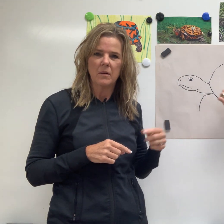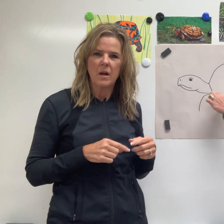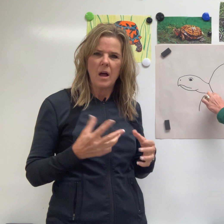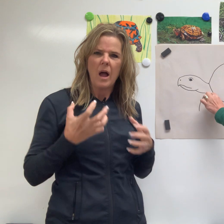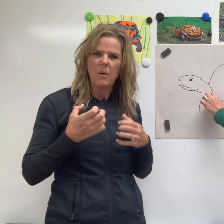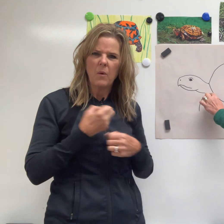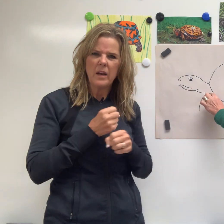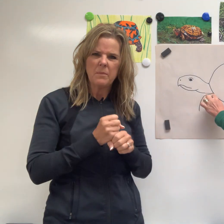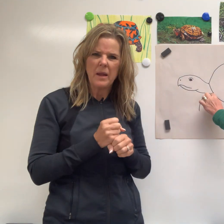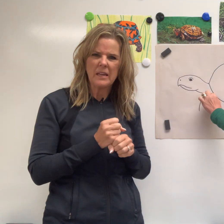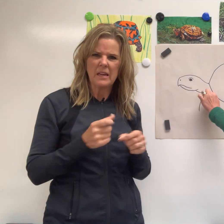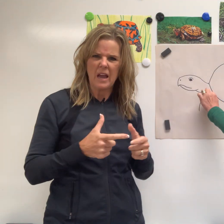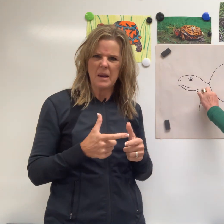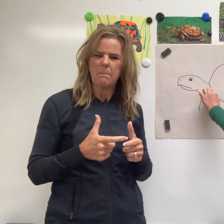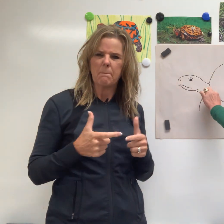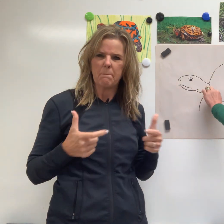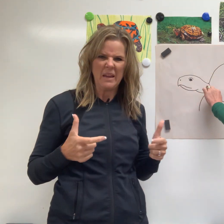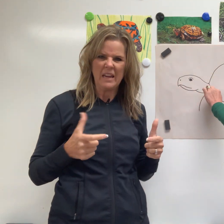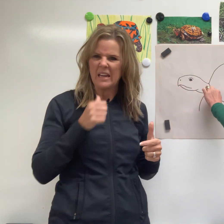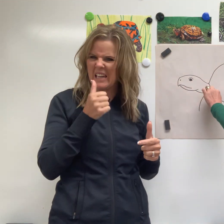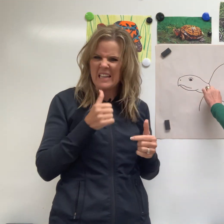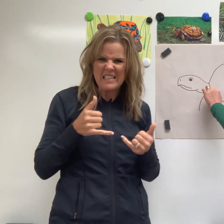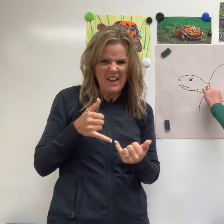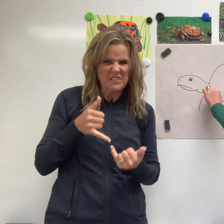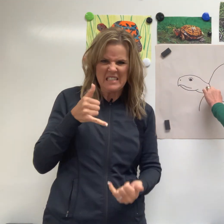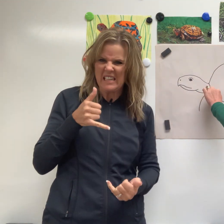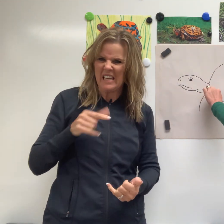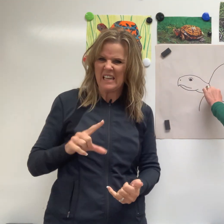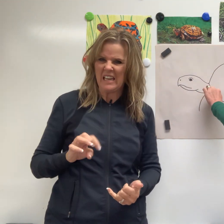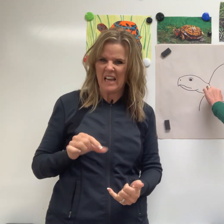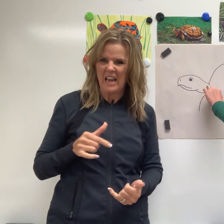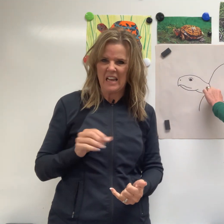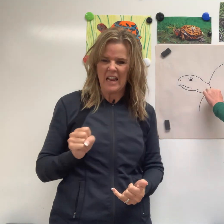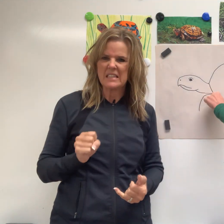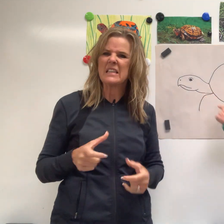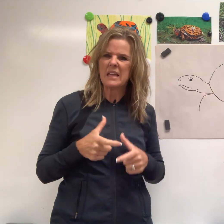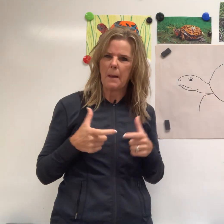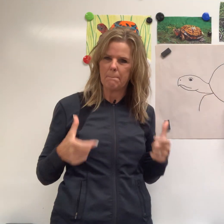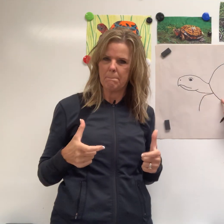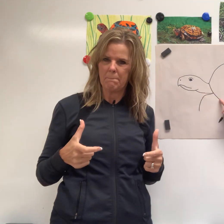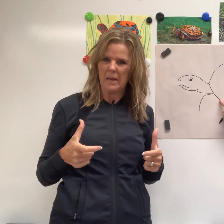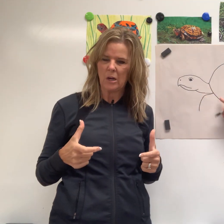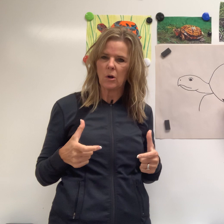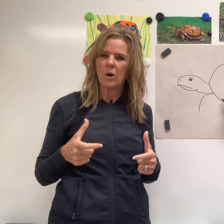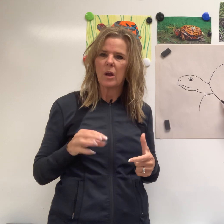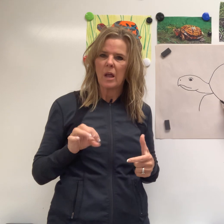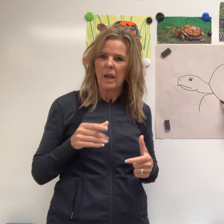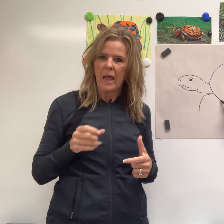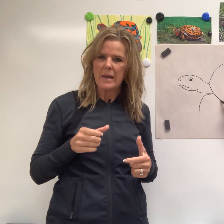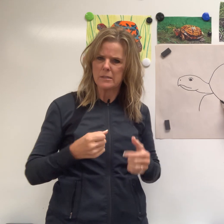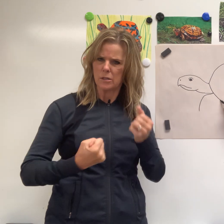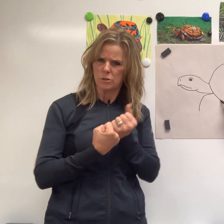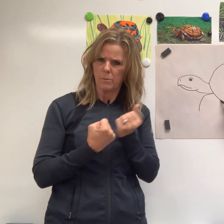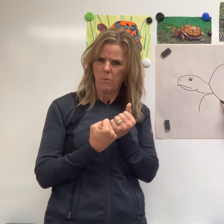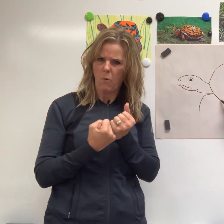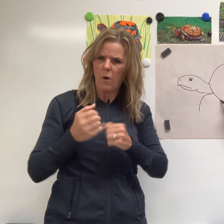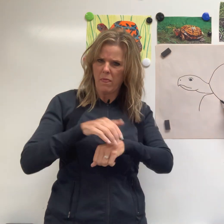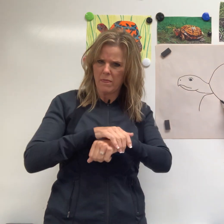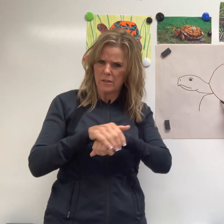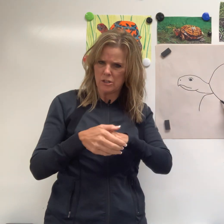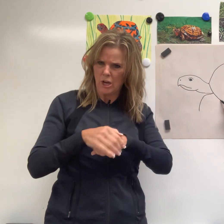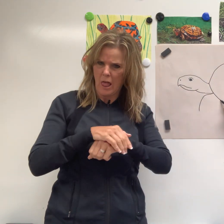I wanna make it kind of wide. He doesn't have skinny little legs. He's got a bigger legs to hold up that shell. So kind of wide.